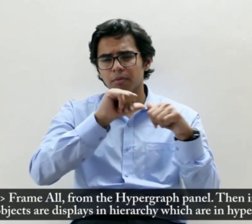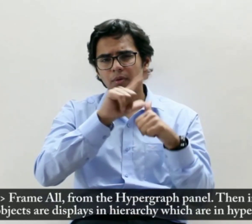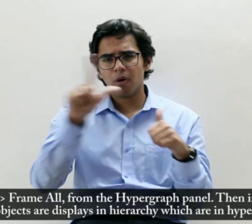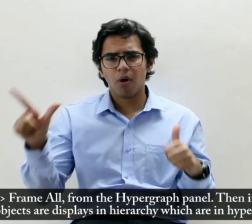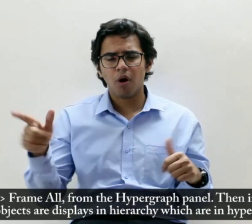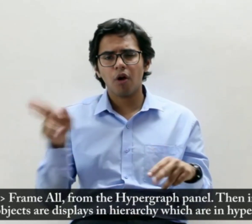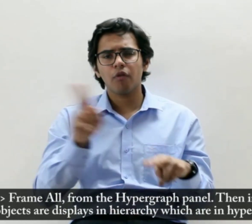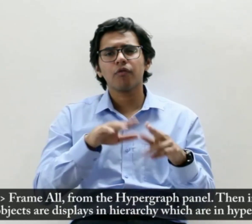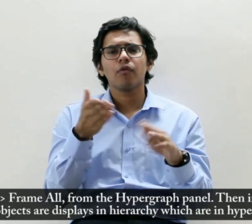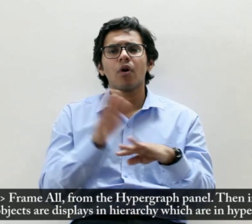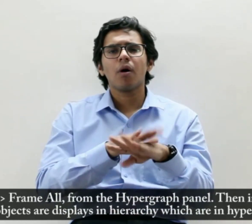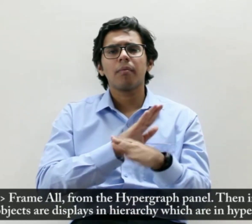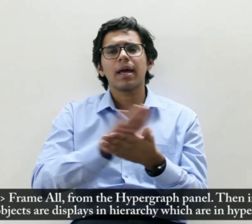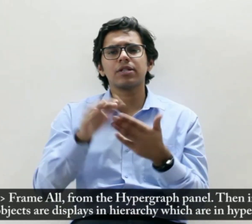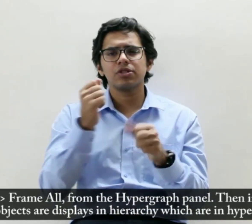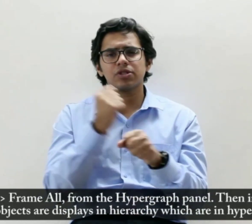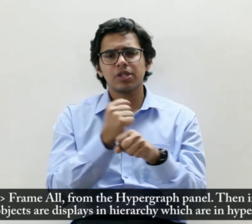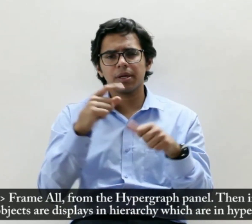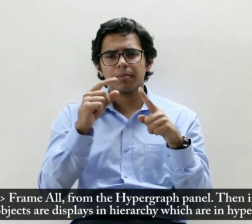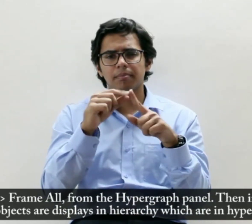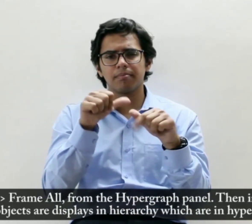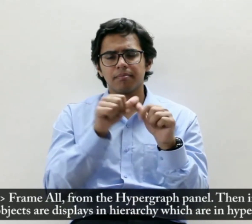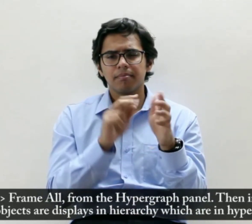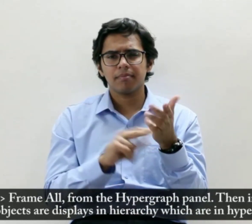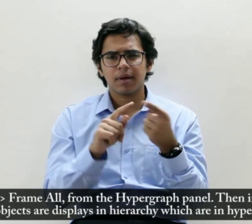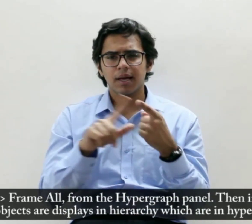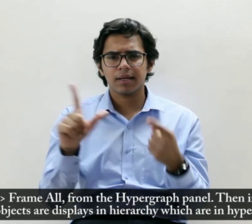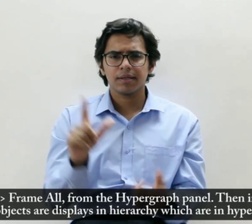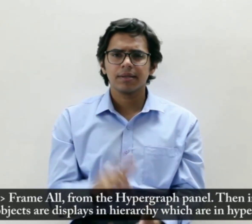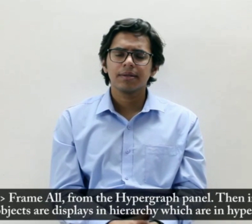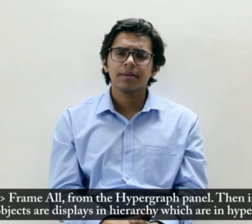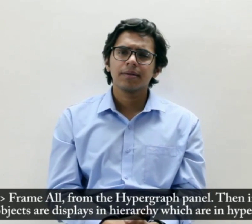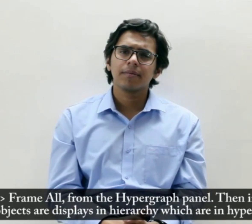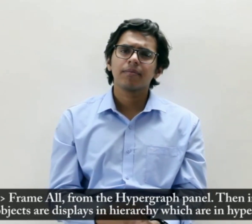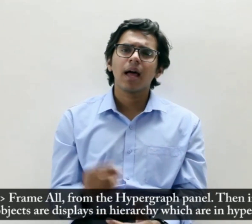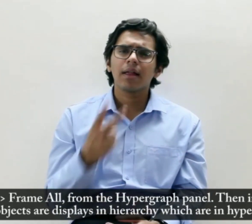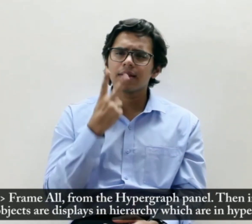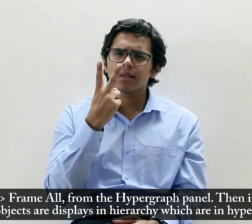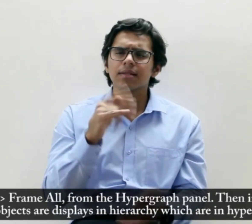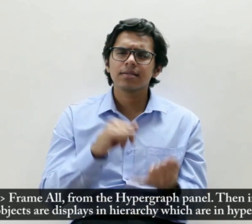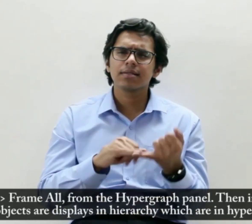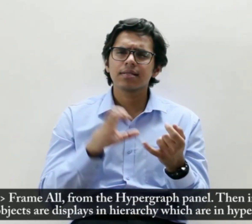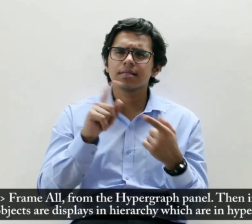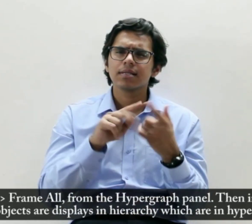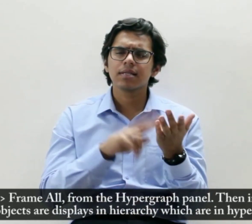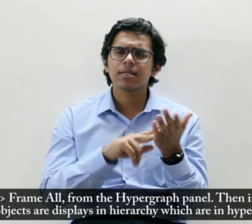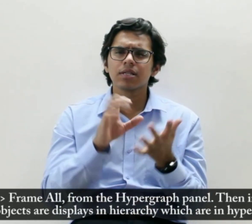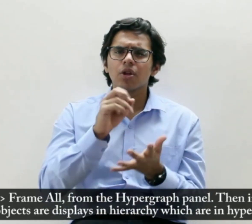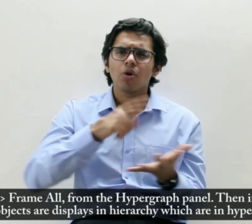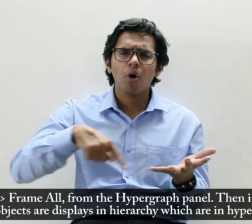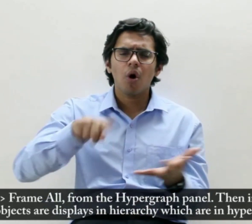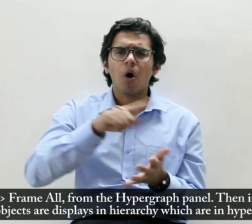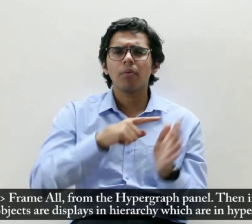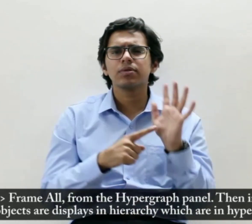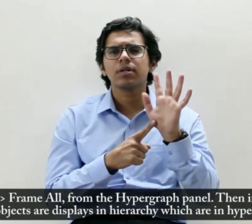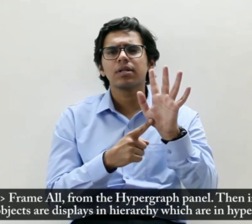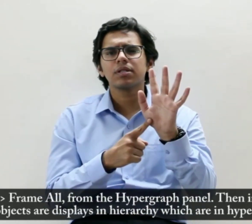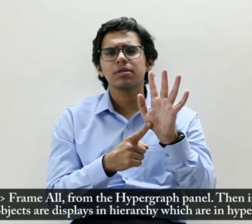panel. Then in the scene, all the objects are displayed in hierarchy which are in